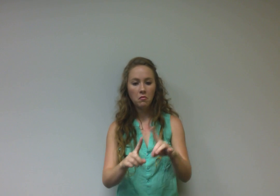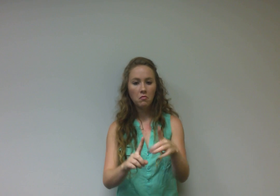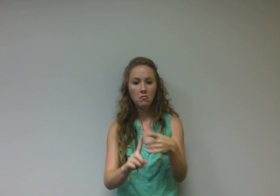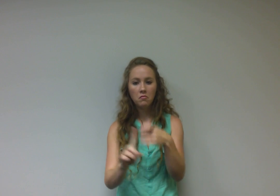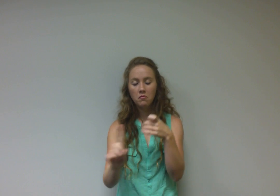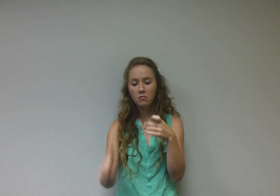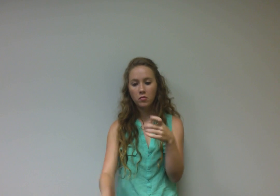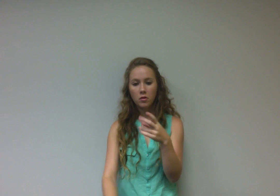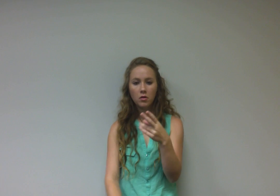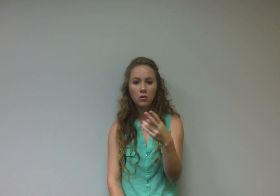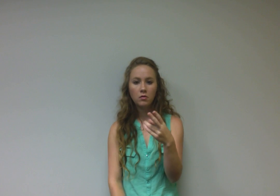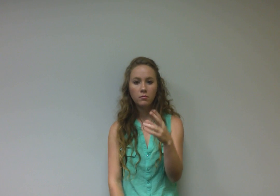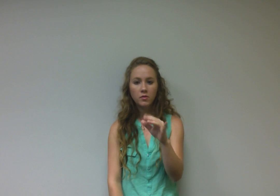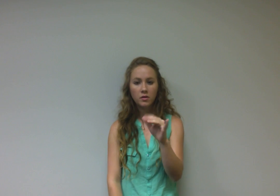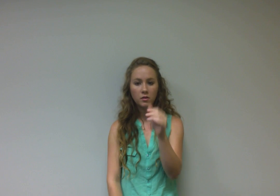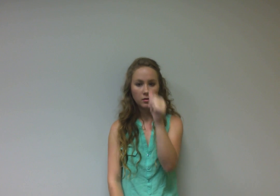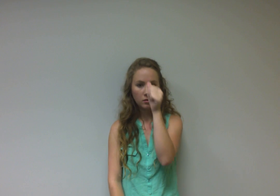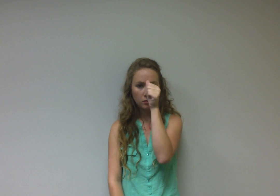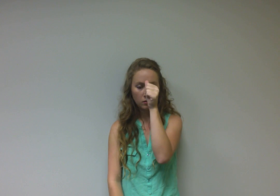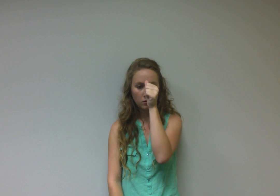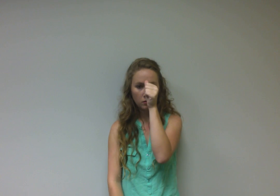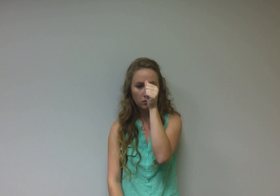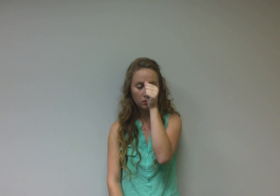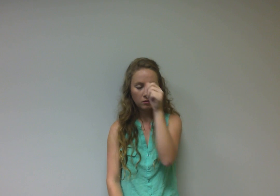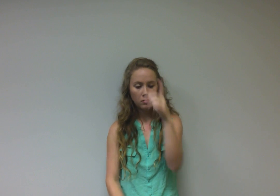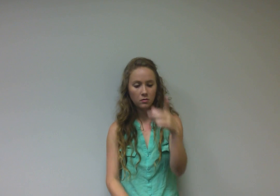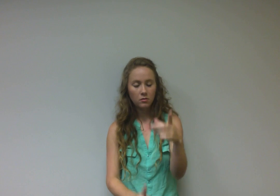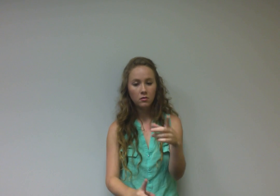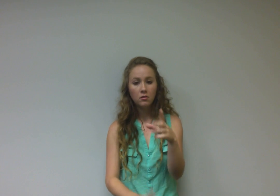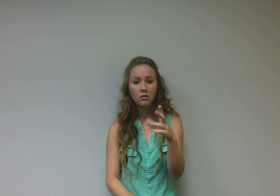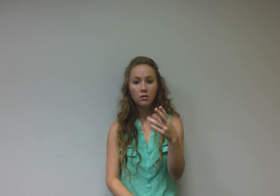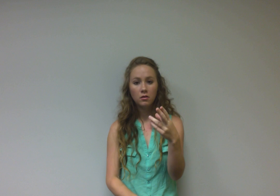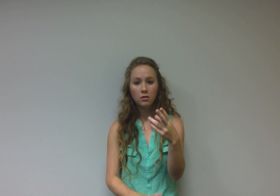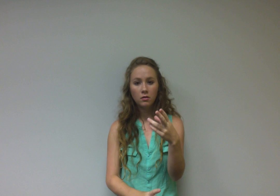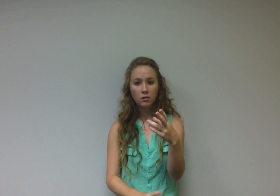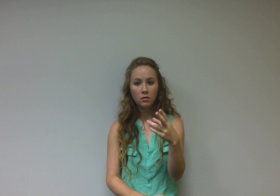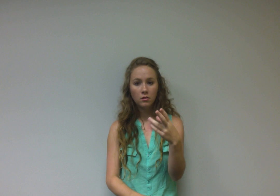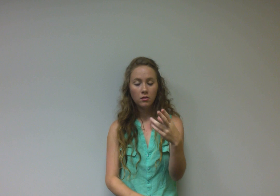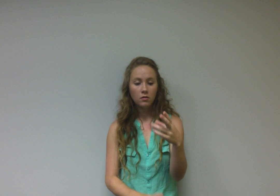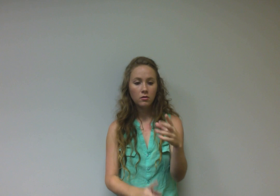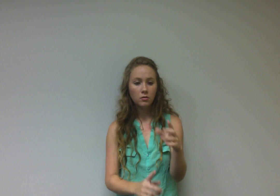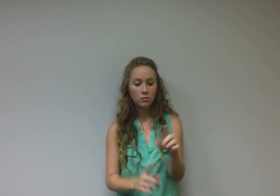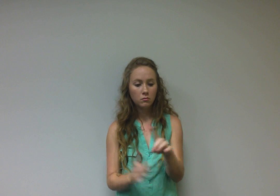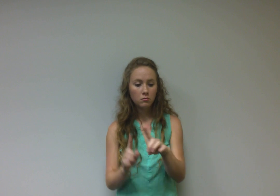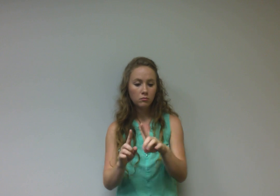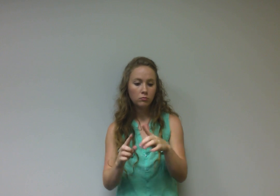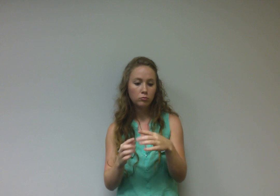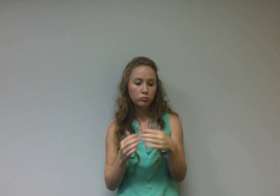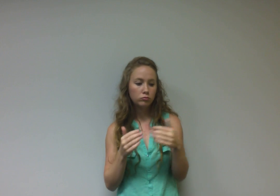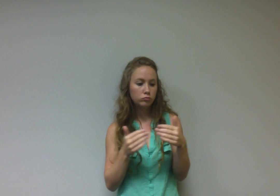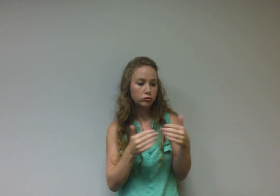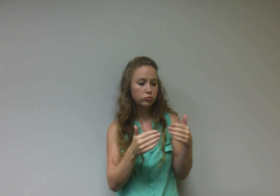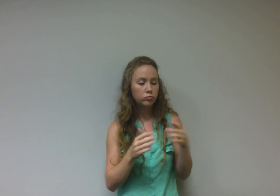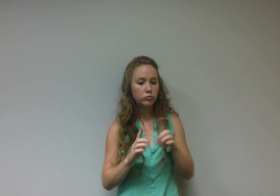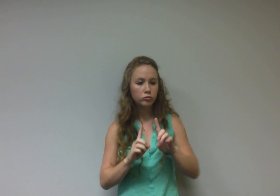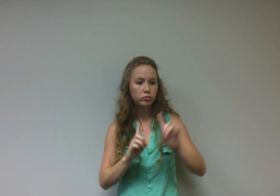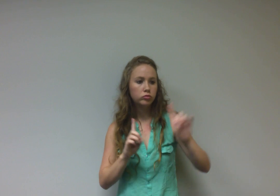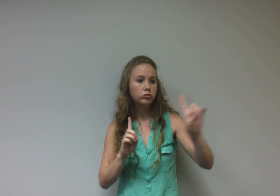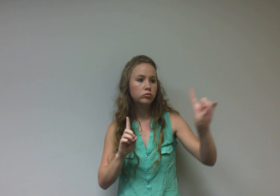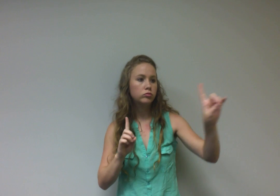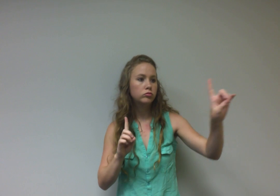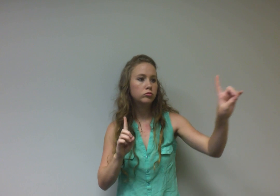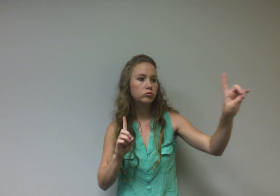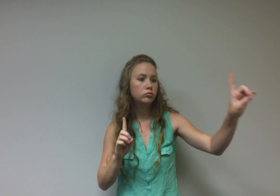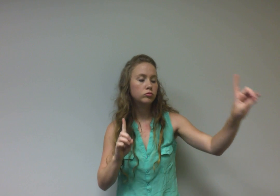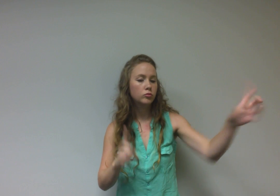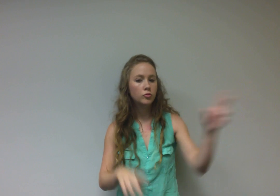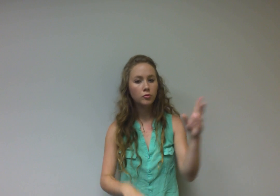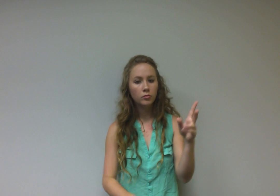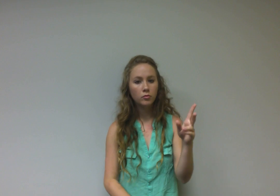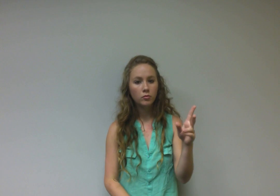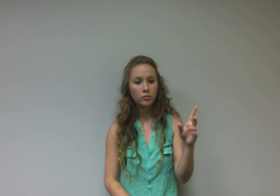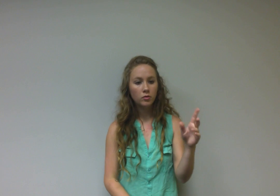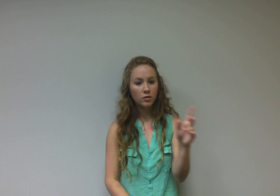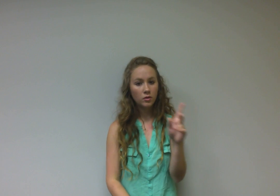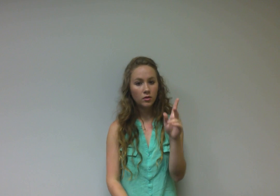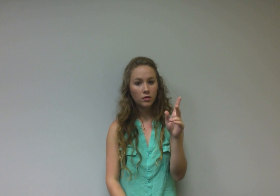Let's start in that chain of mountains that links the warm Mediterranean with the cool Atlantic.